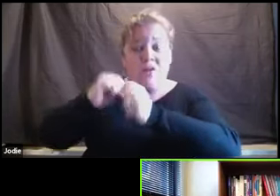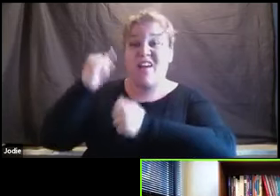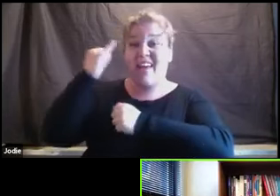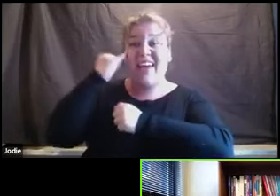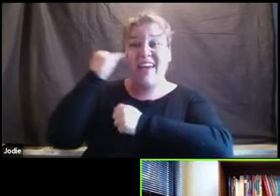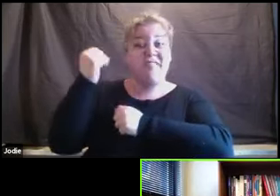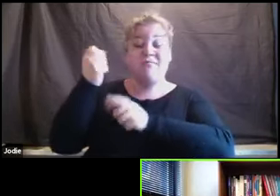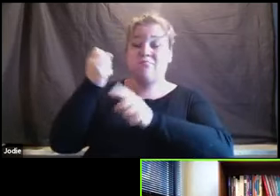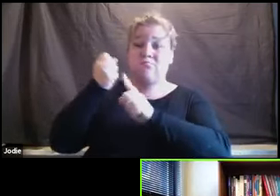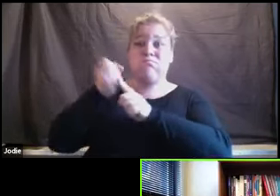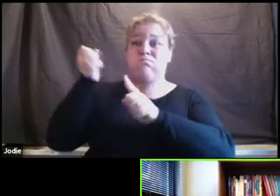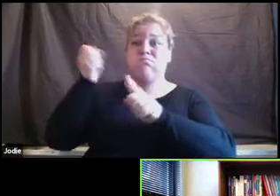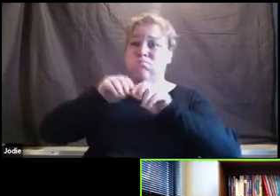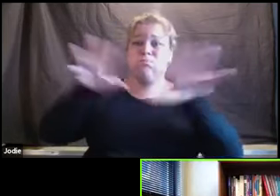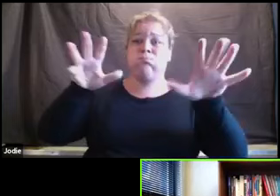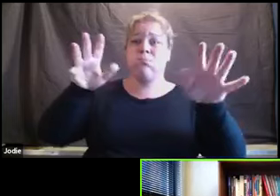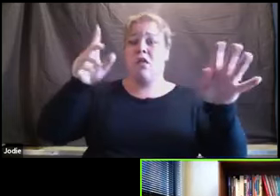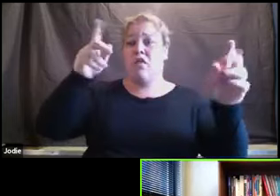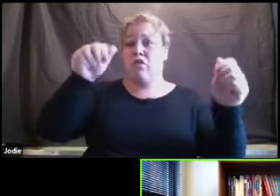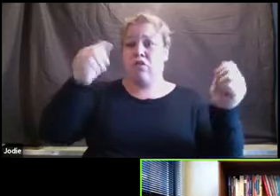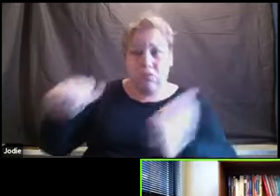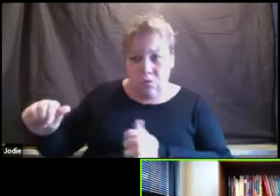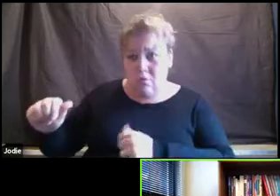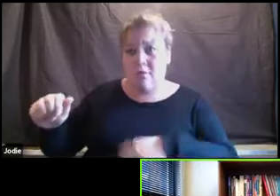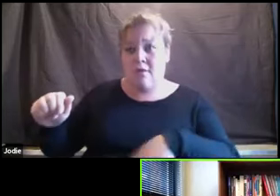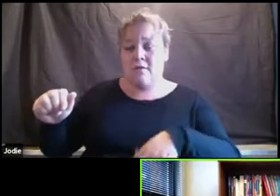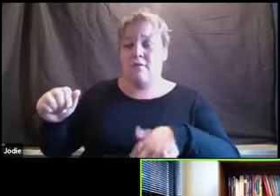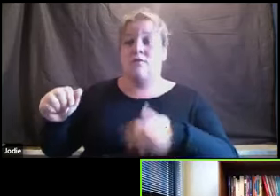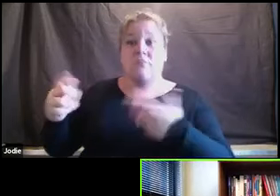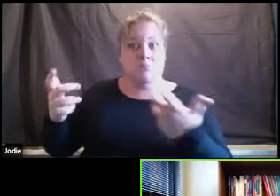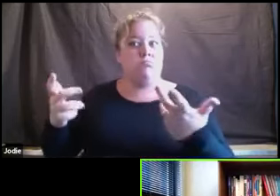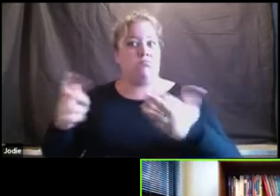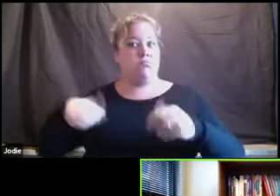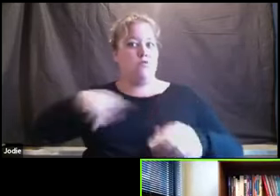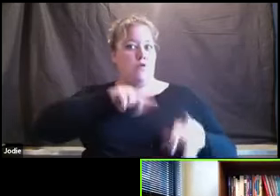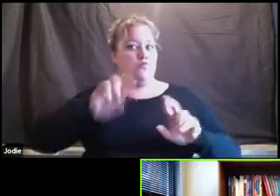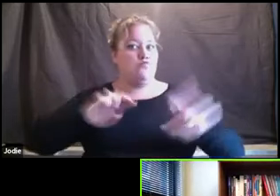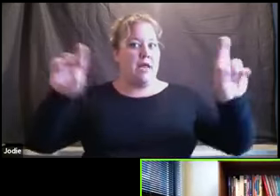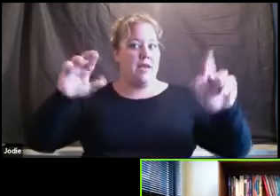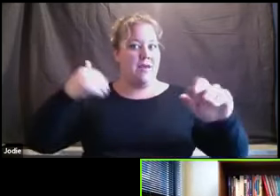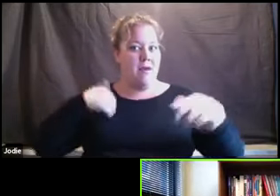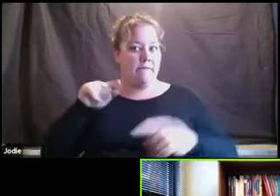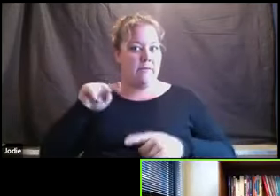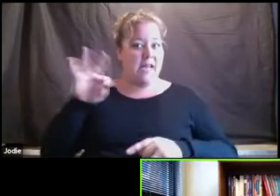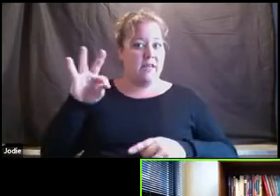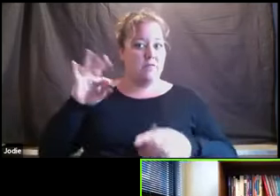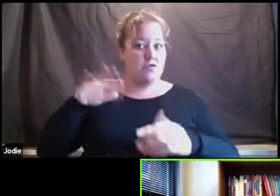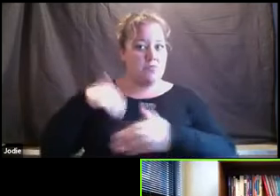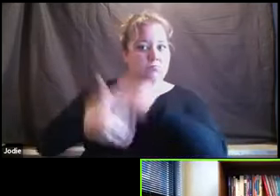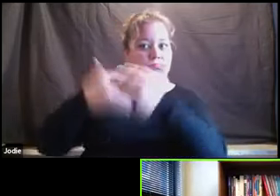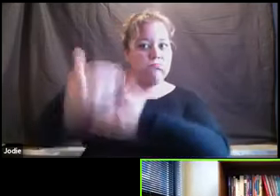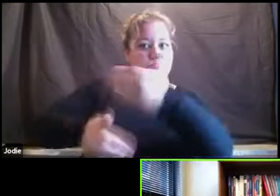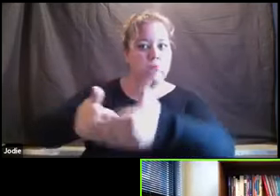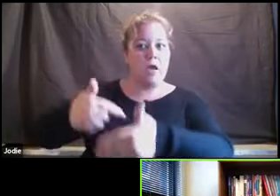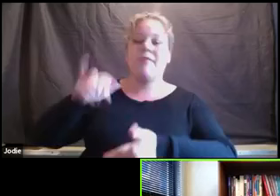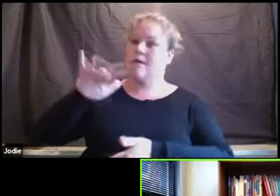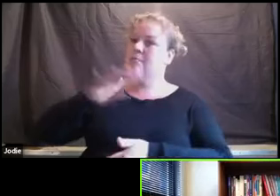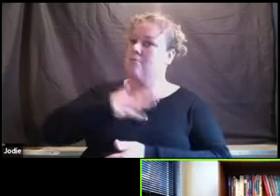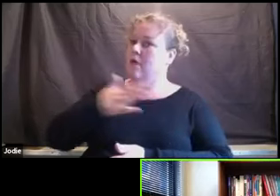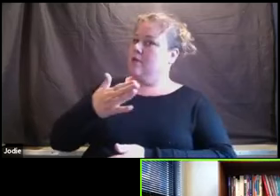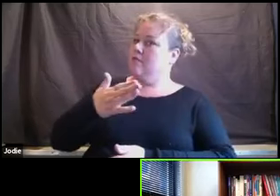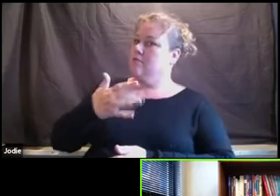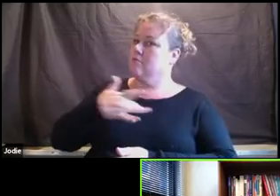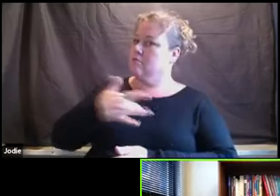firm believer in planning for the worst and hoping and praying it never happens. So I think this task force is an